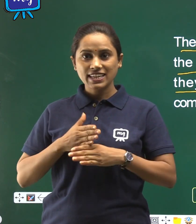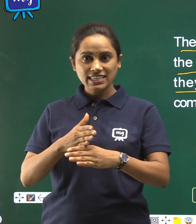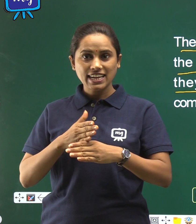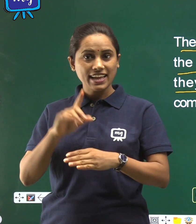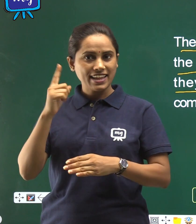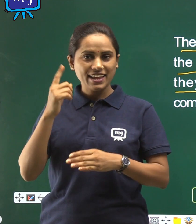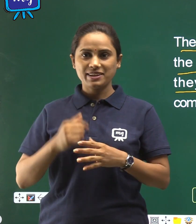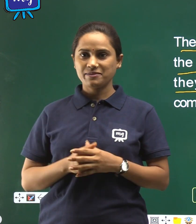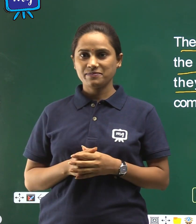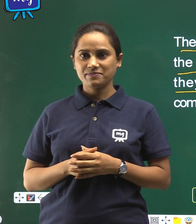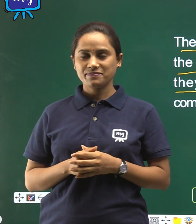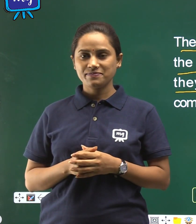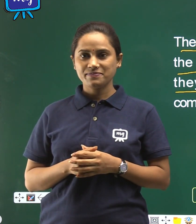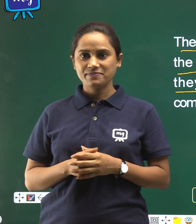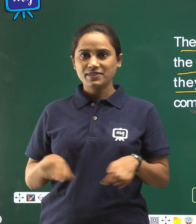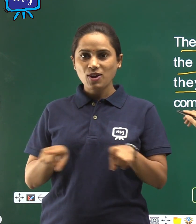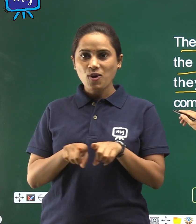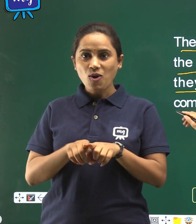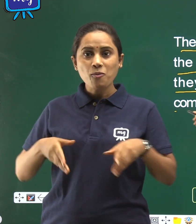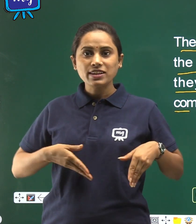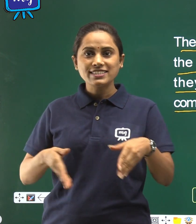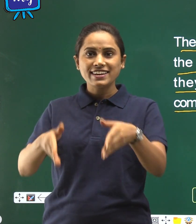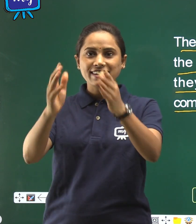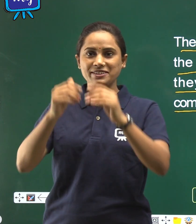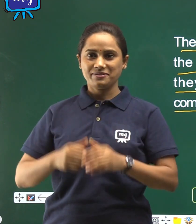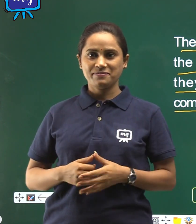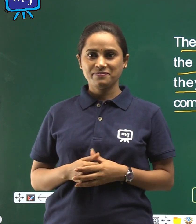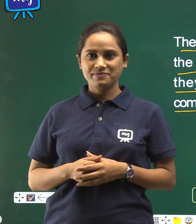share a common journey.